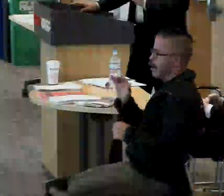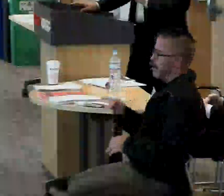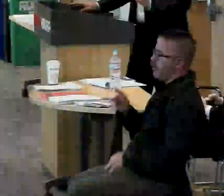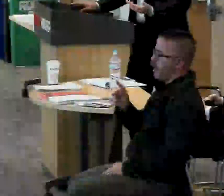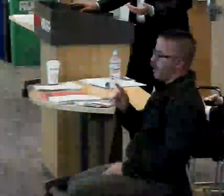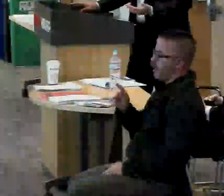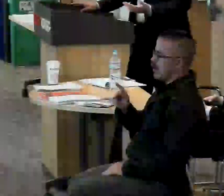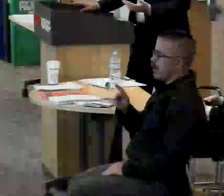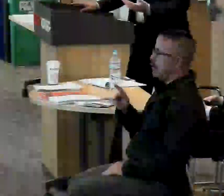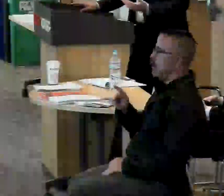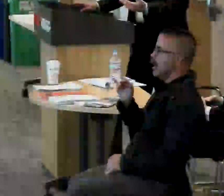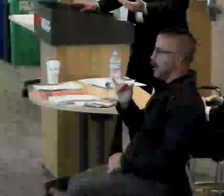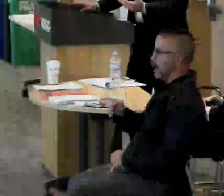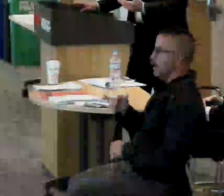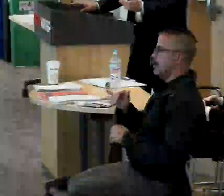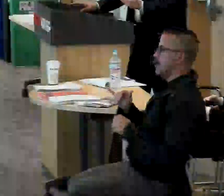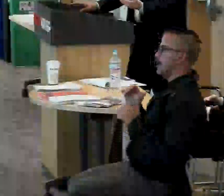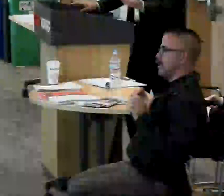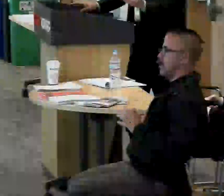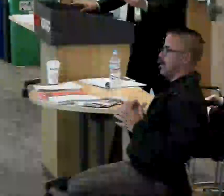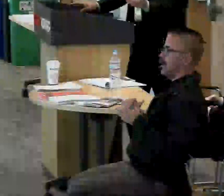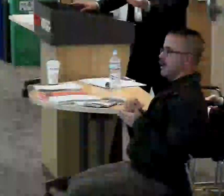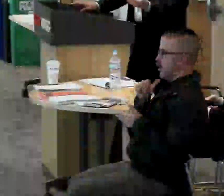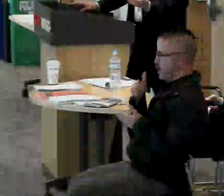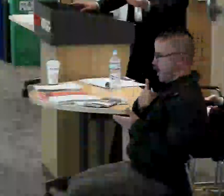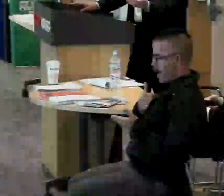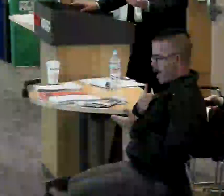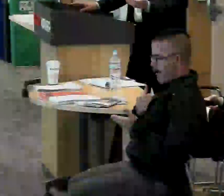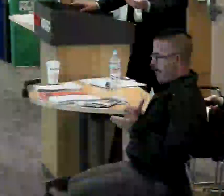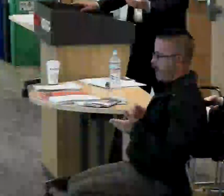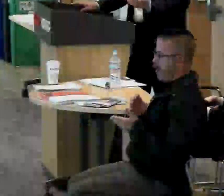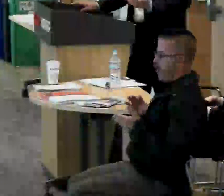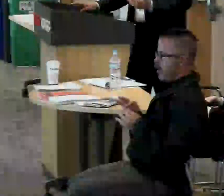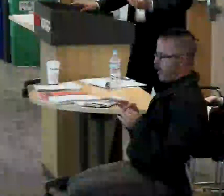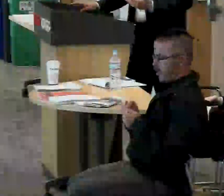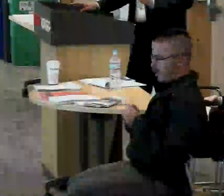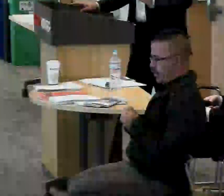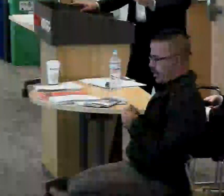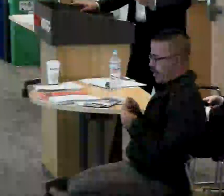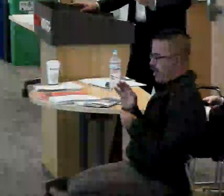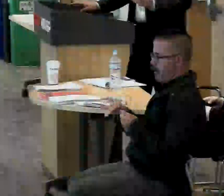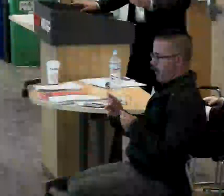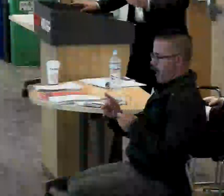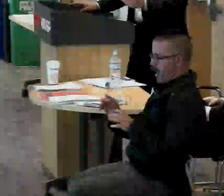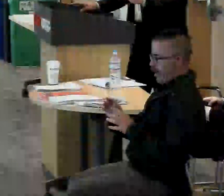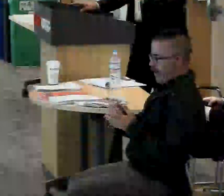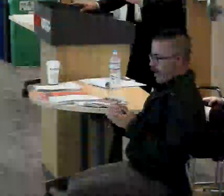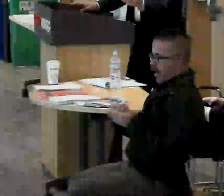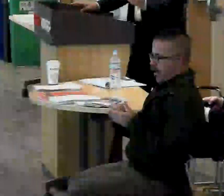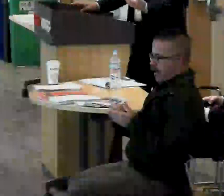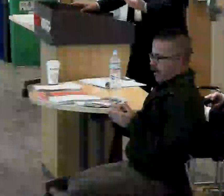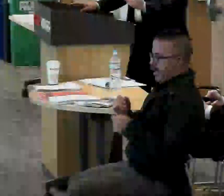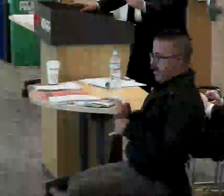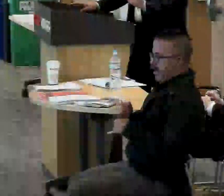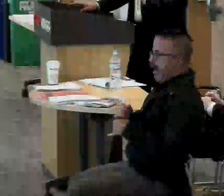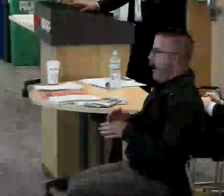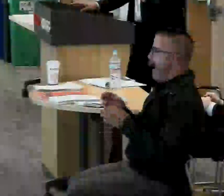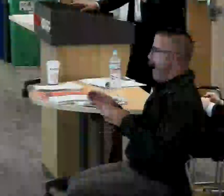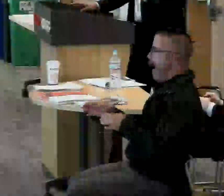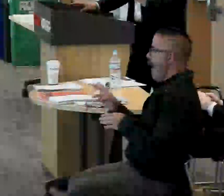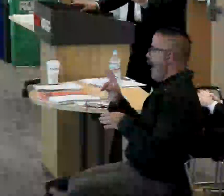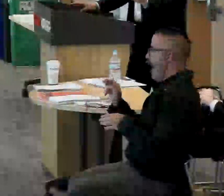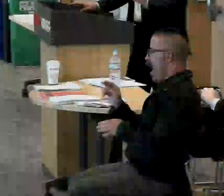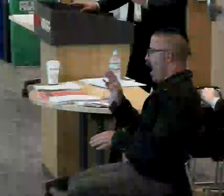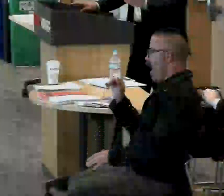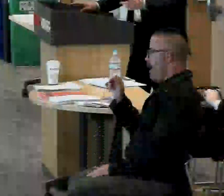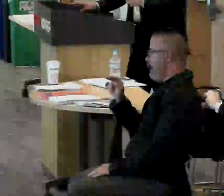do not have any formal relationship with an insured financial institution. Unbanked means they have some relationship with